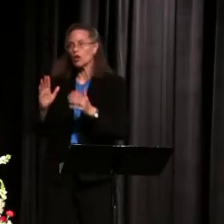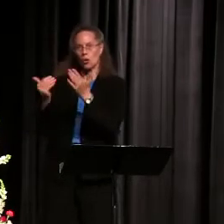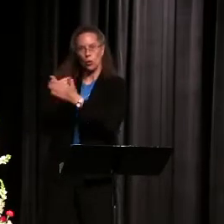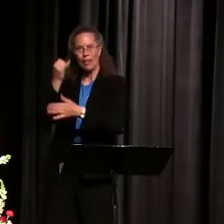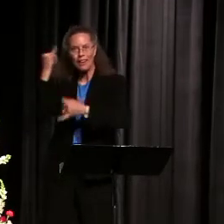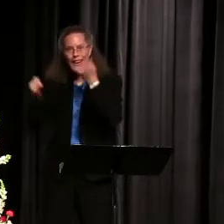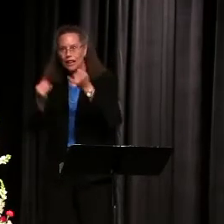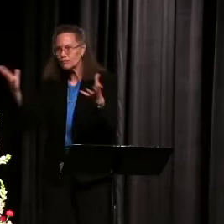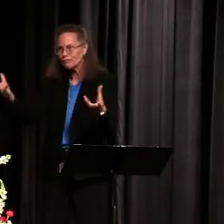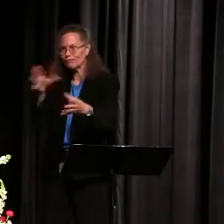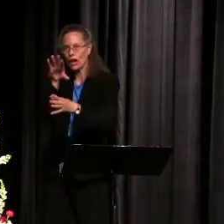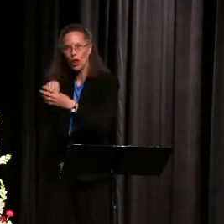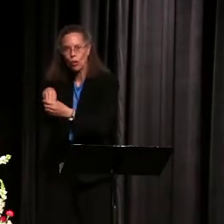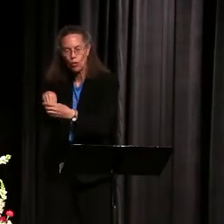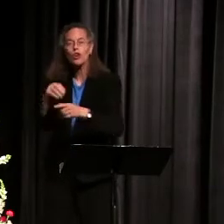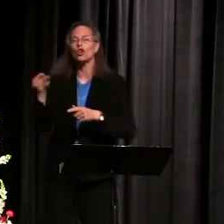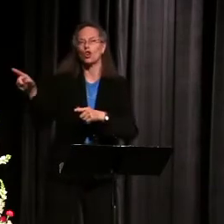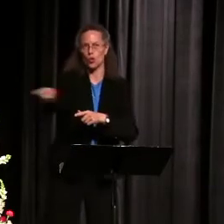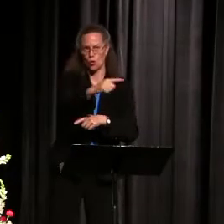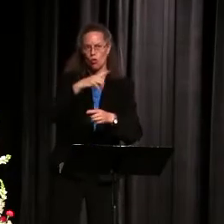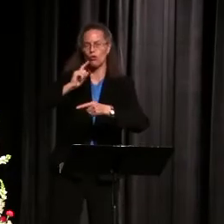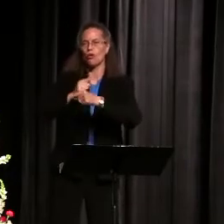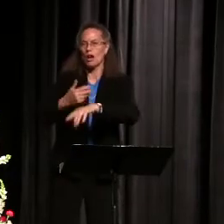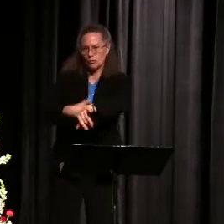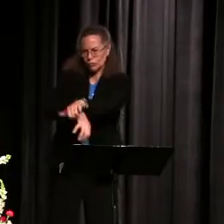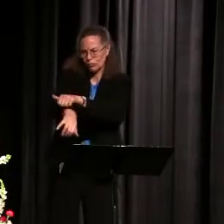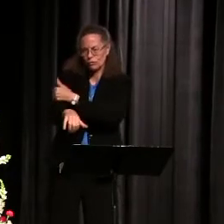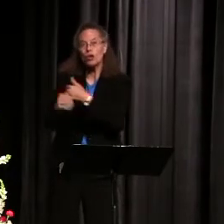and you are equipped to guide us through the change we need to see.